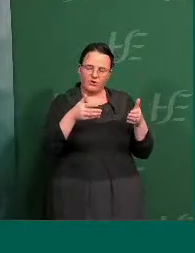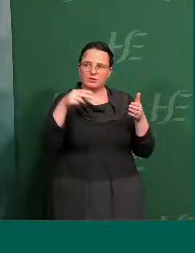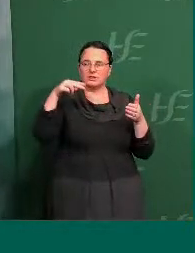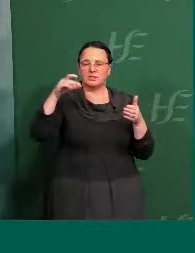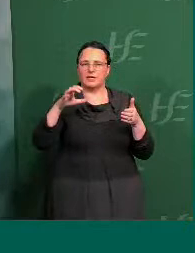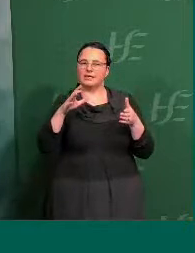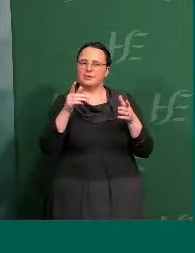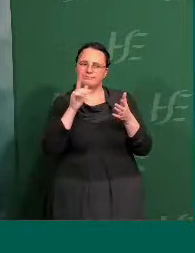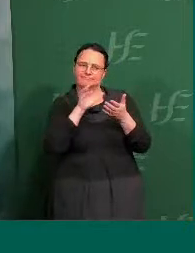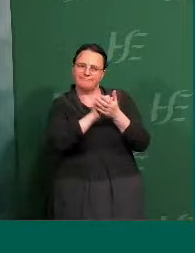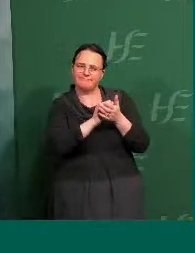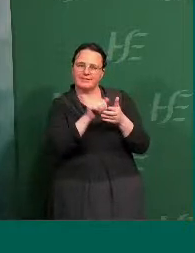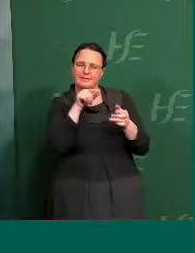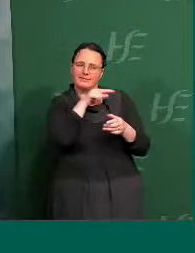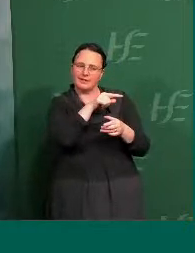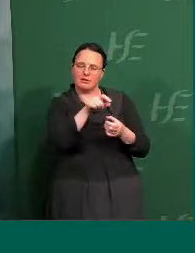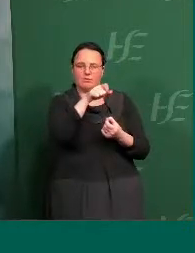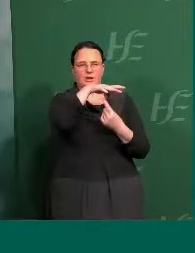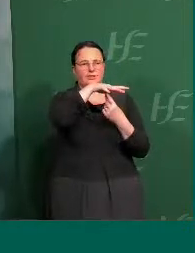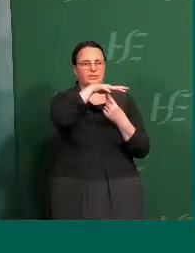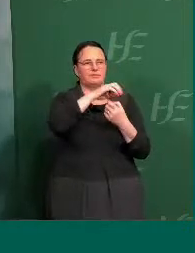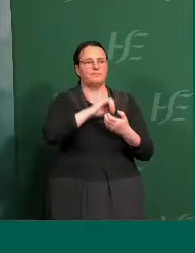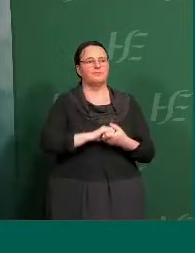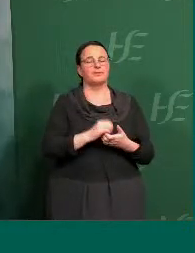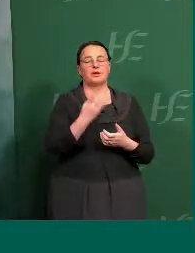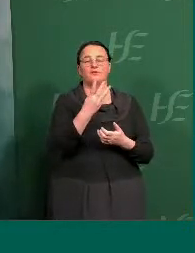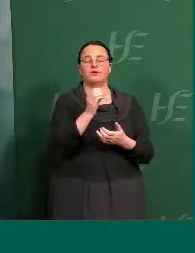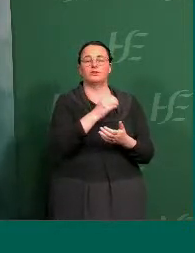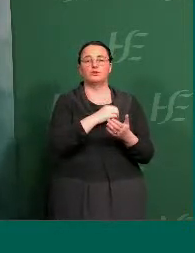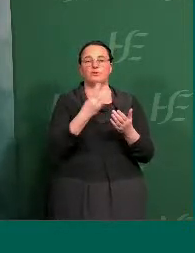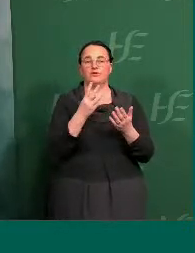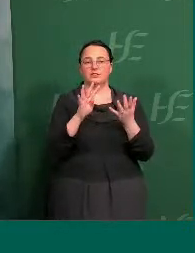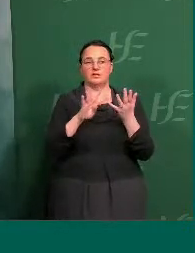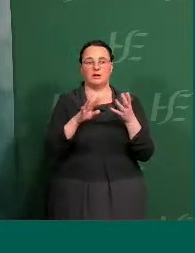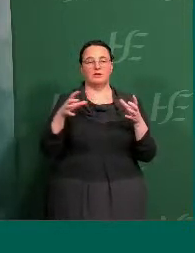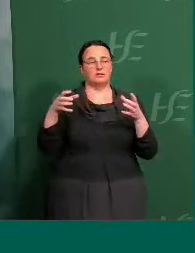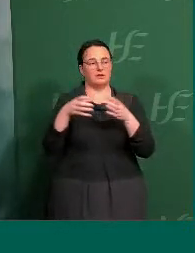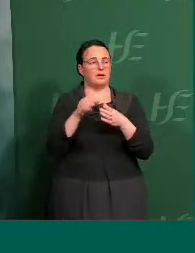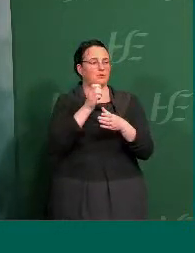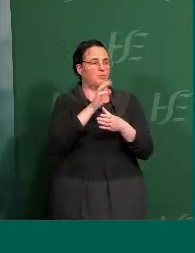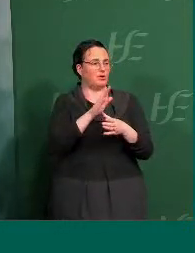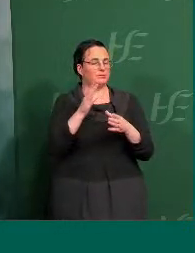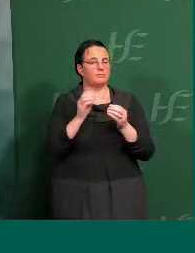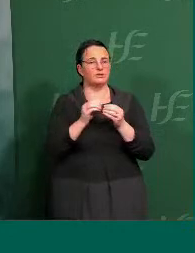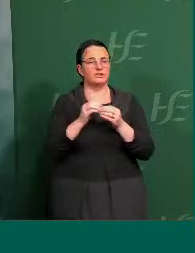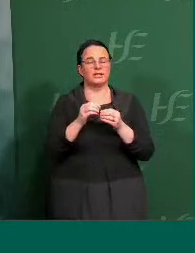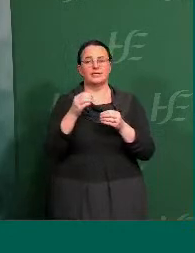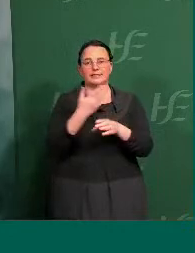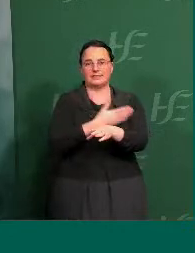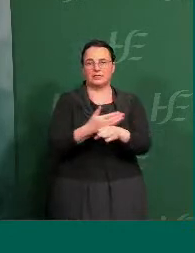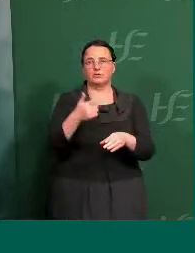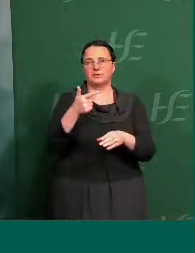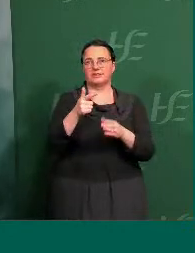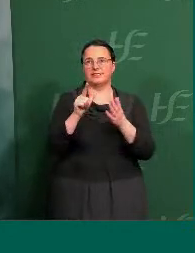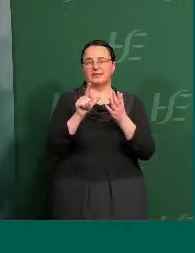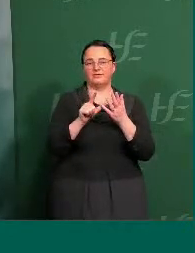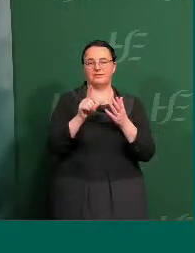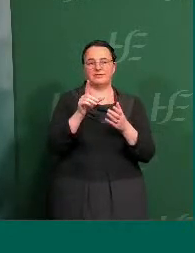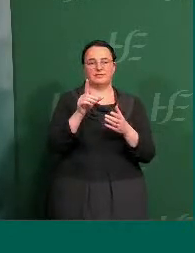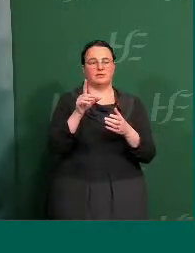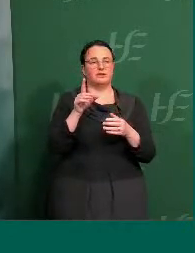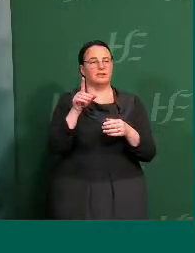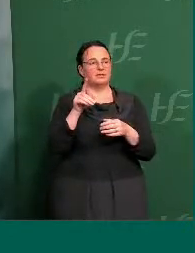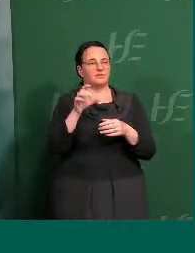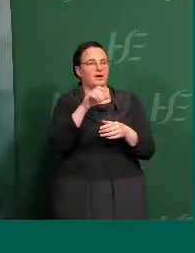have identified on a priority basis. 40 to 49s, again, Paul mentioned it will start on the 27th of December, population size of